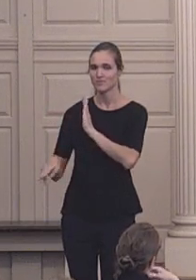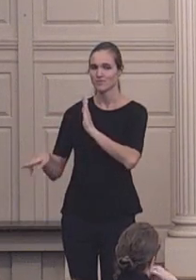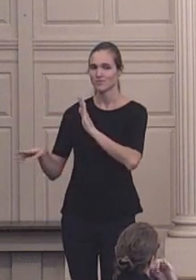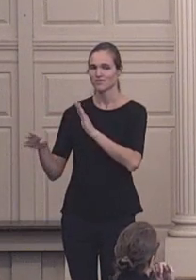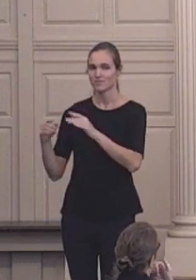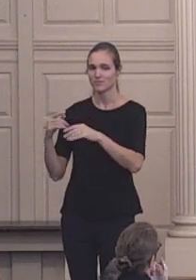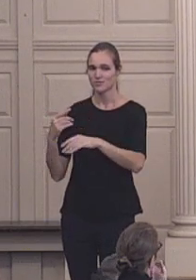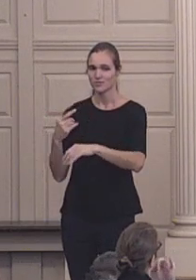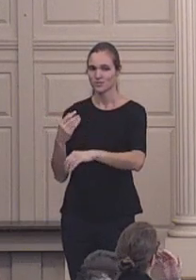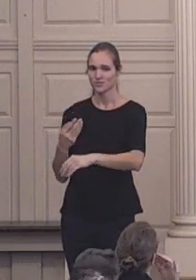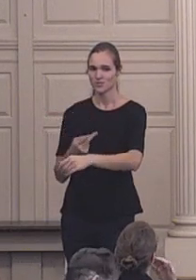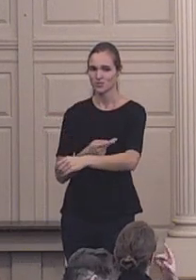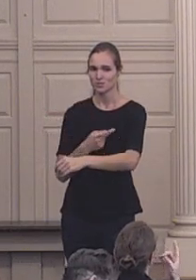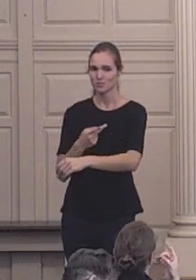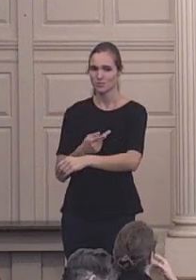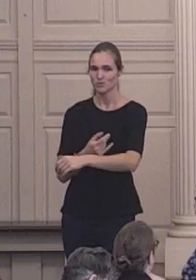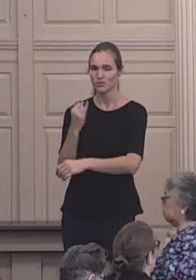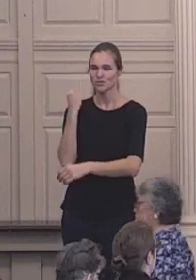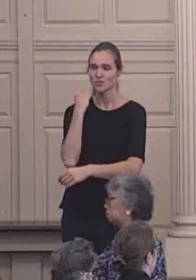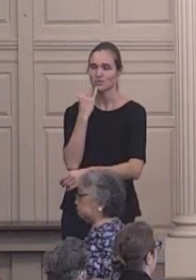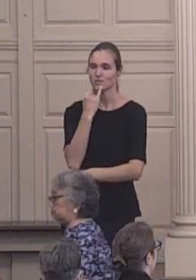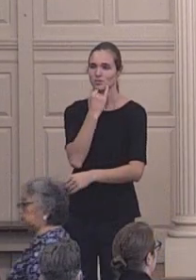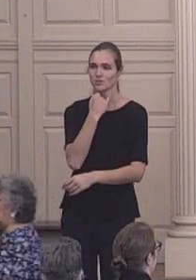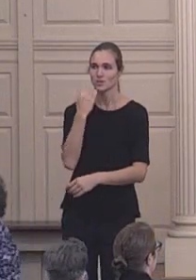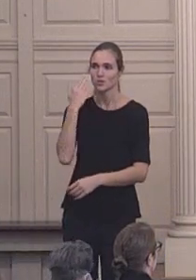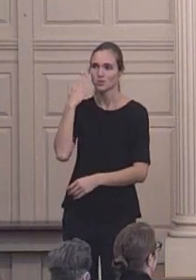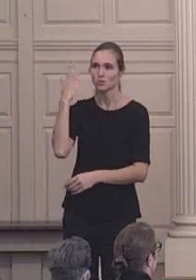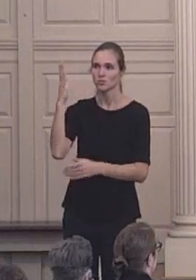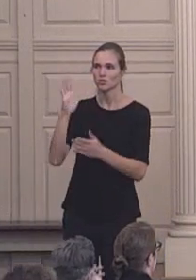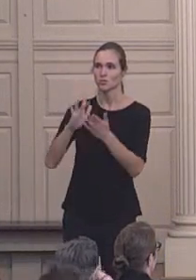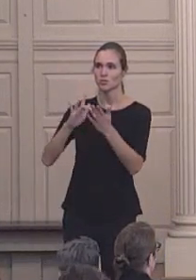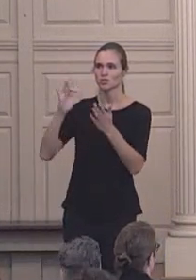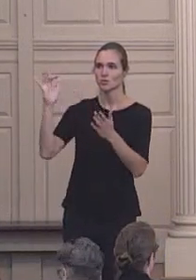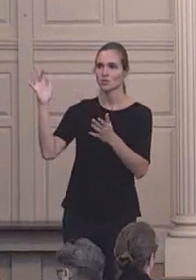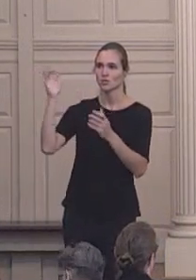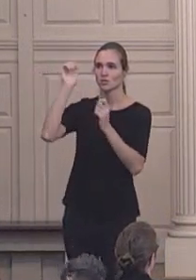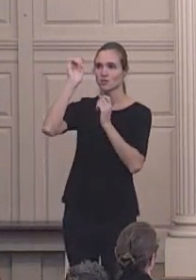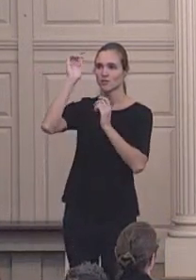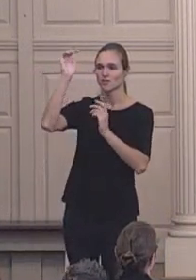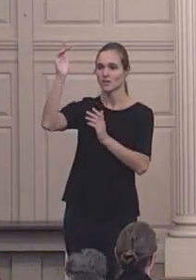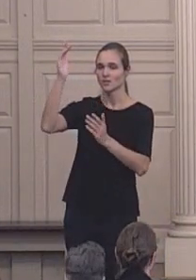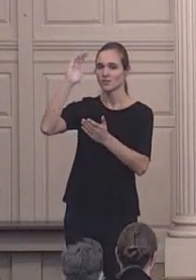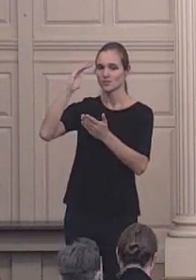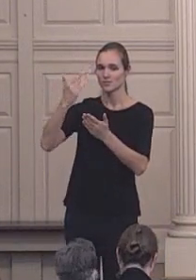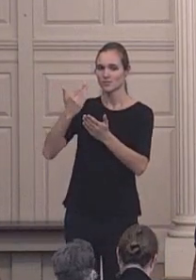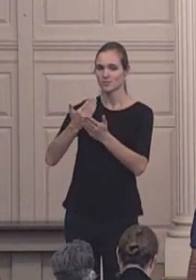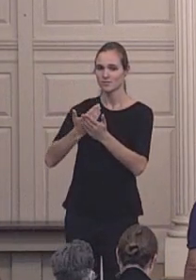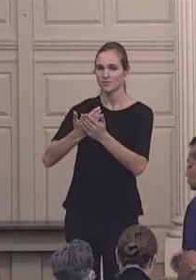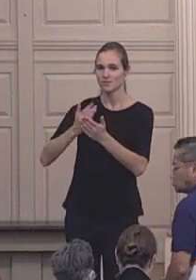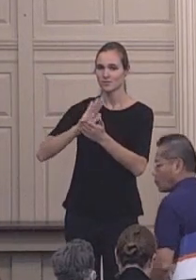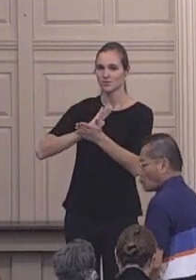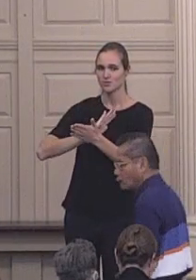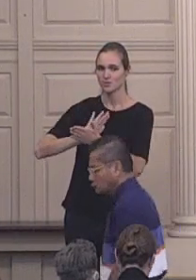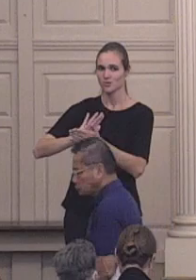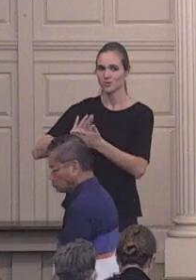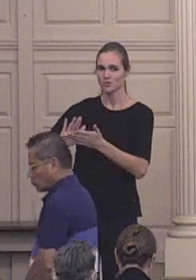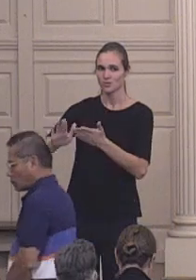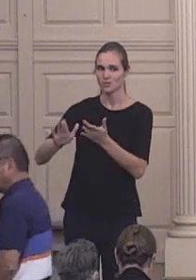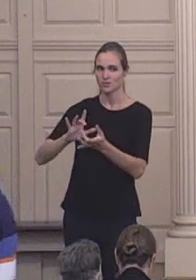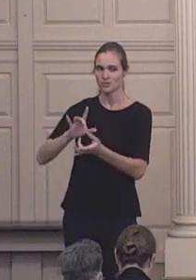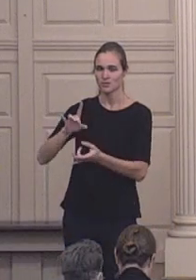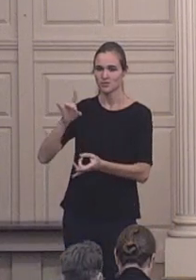Israel. Glory be to the Father and to the Son and to